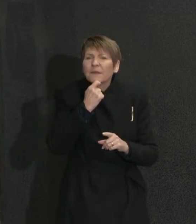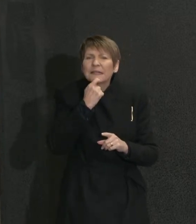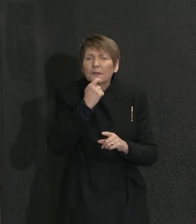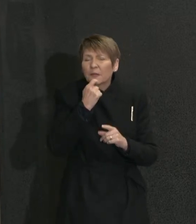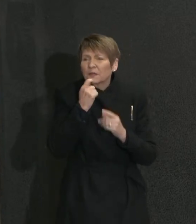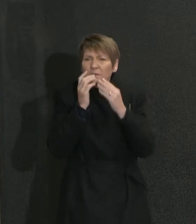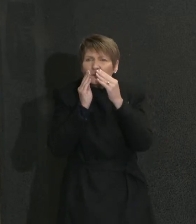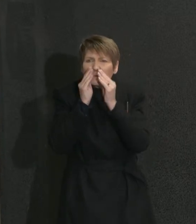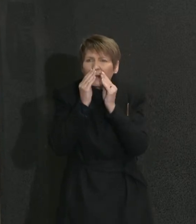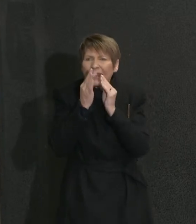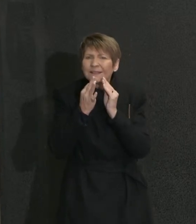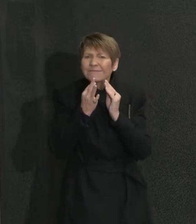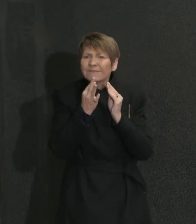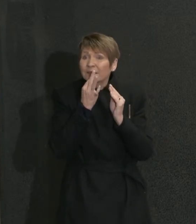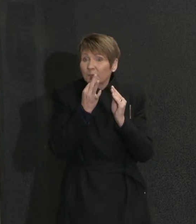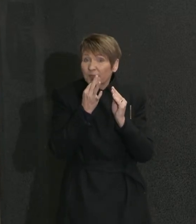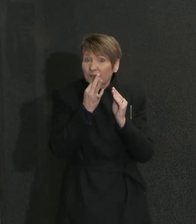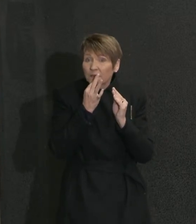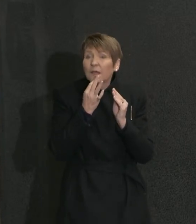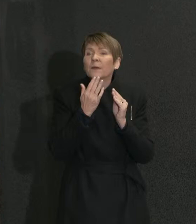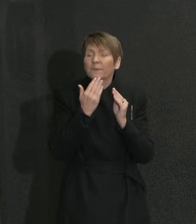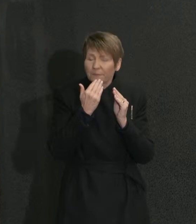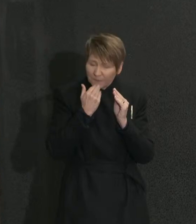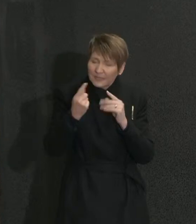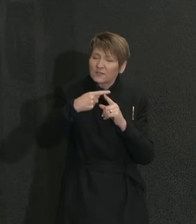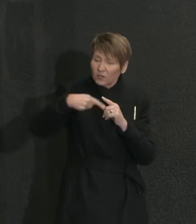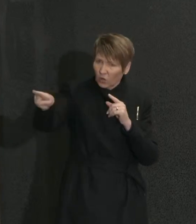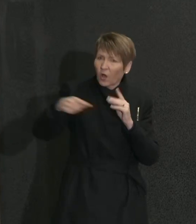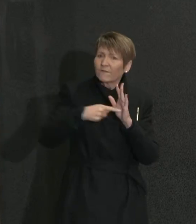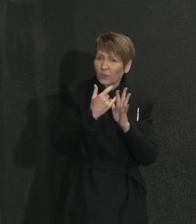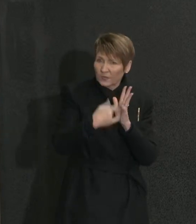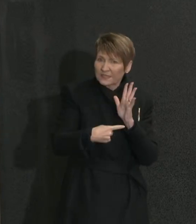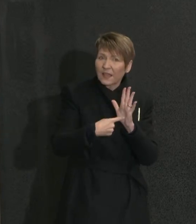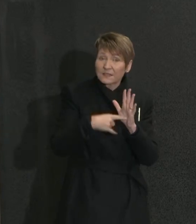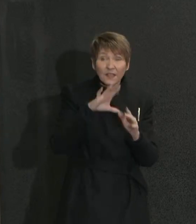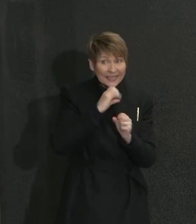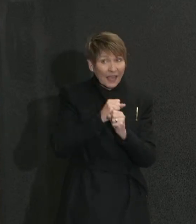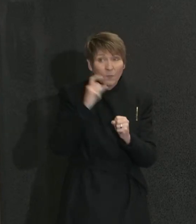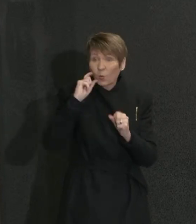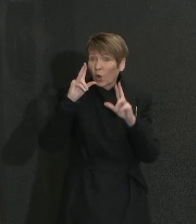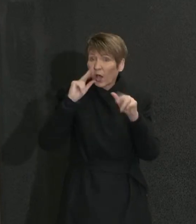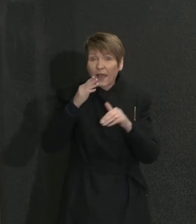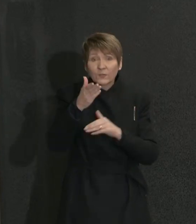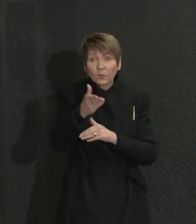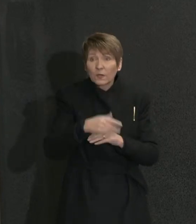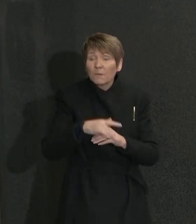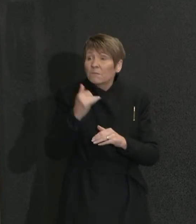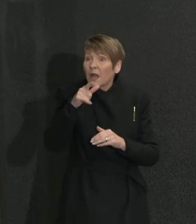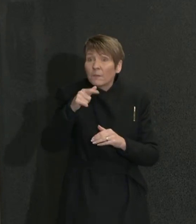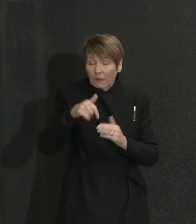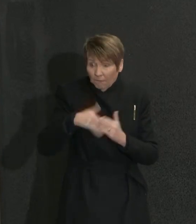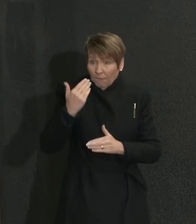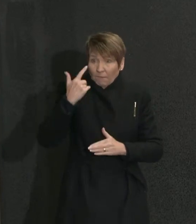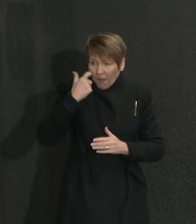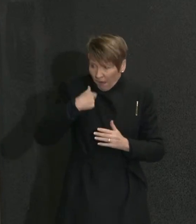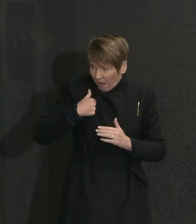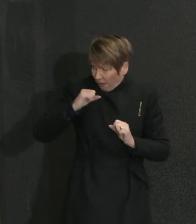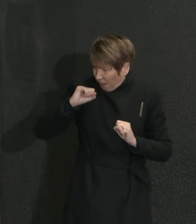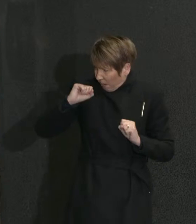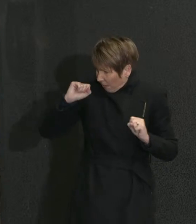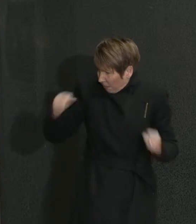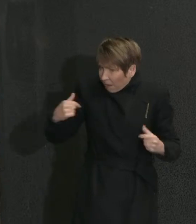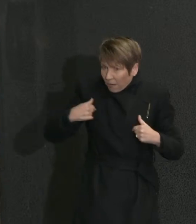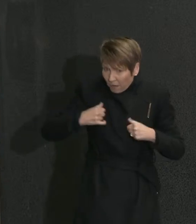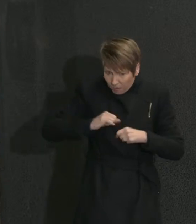come forward and get tested. We will look after you, and you may well be playing a massive part in us opening up